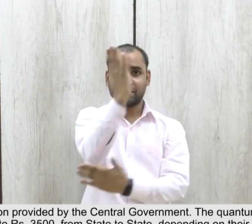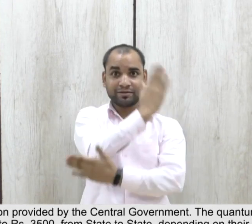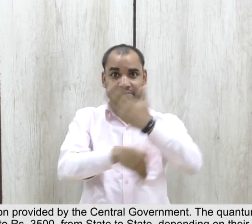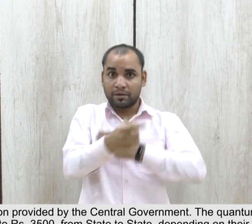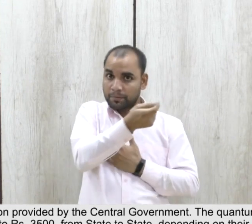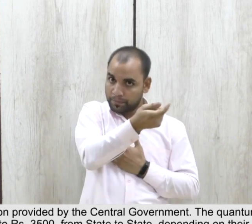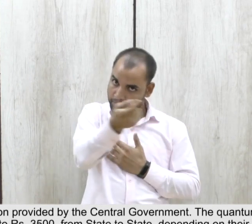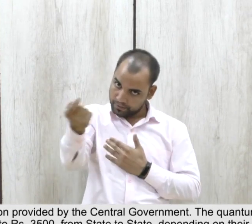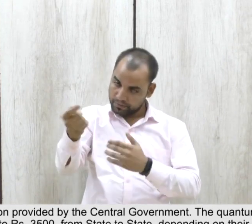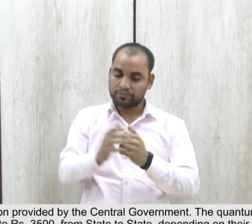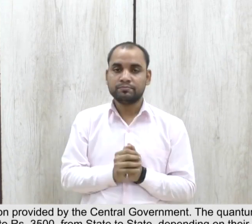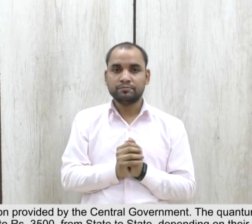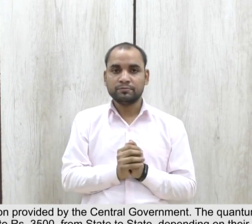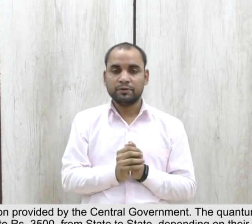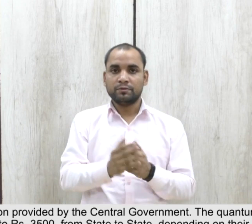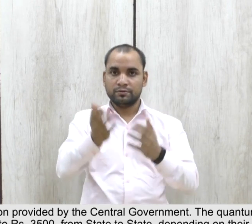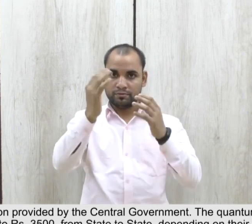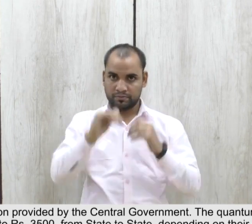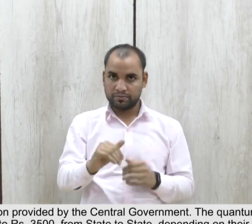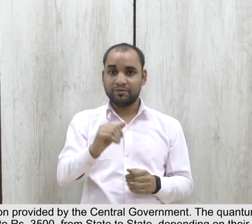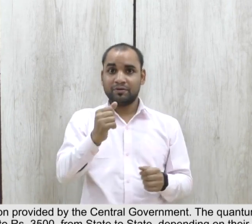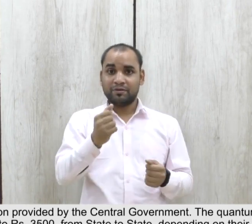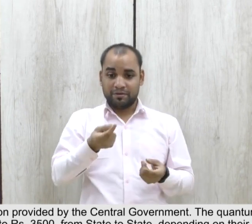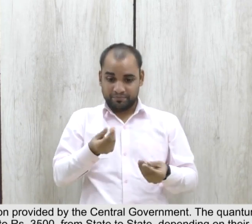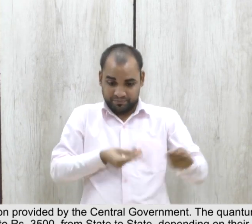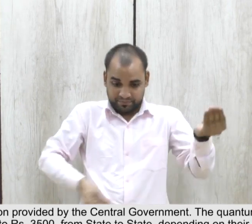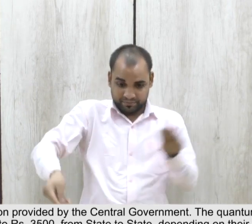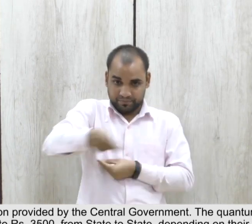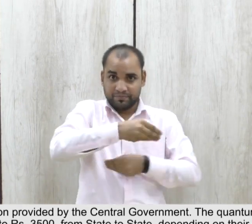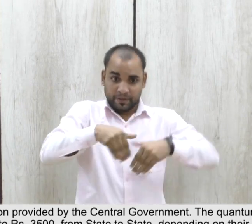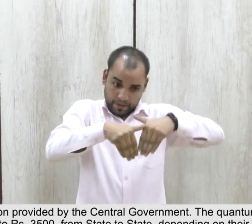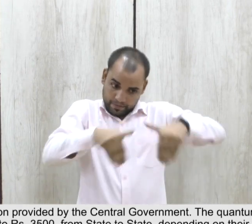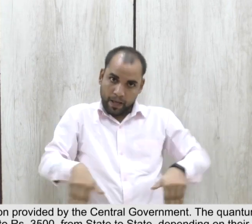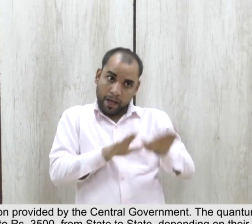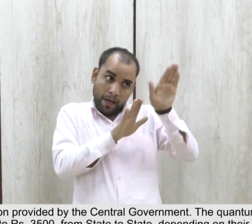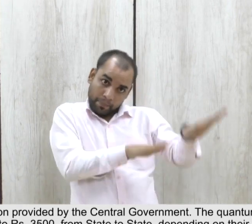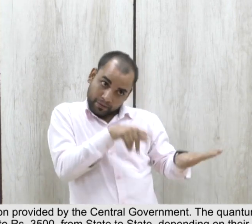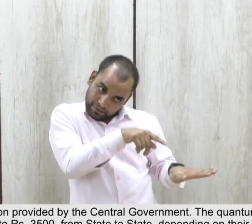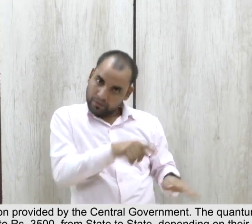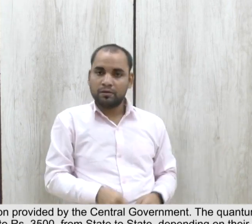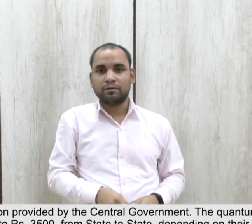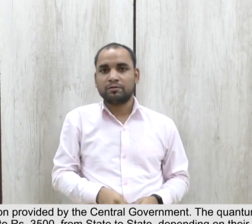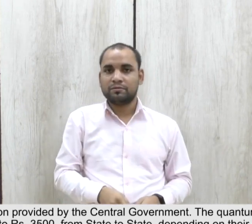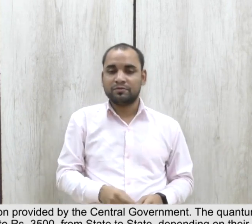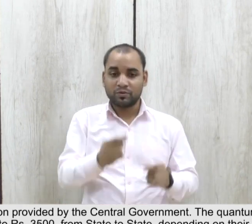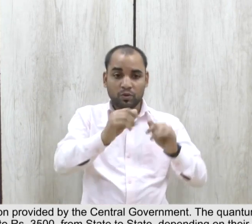pension provided by the central government. The quantum of disability pension varies from Rs. 300